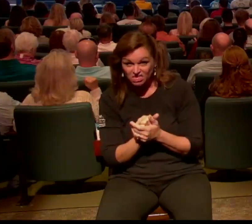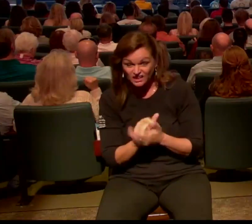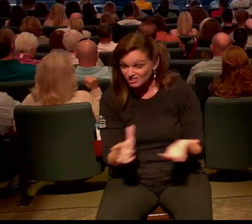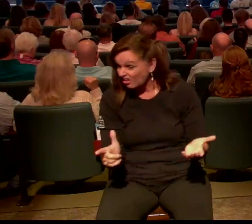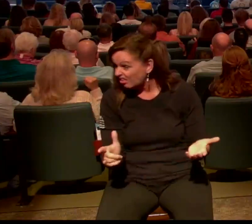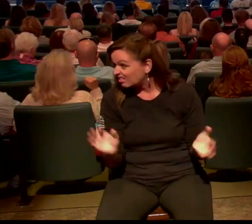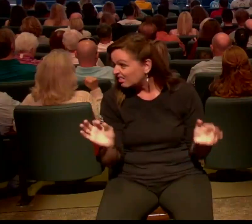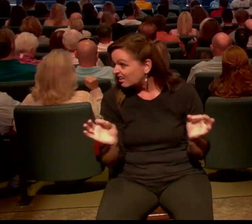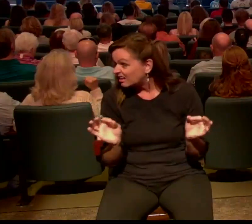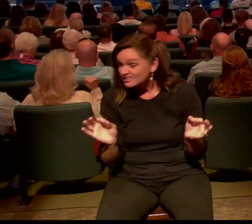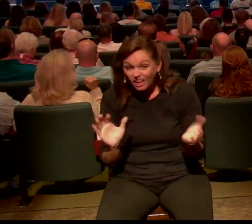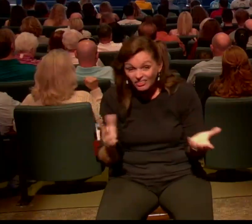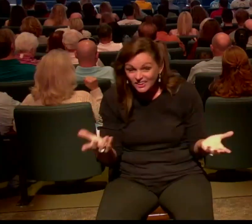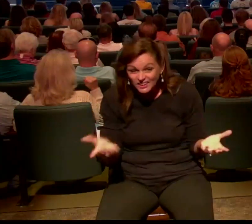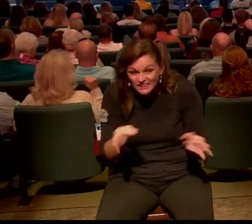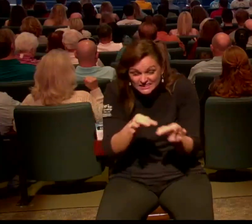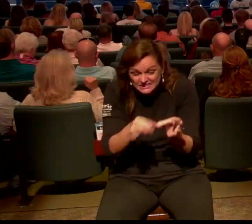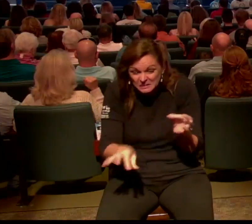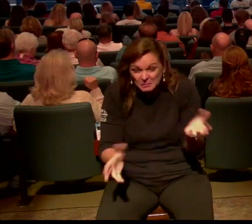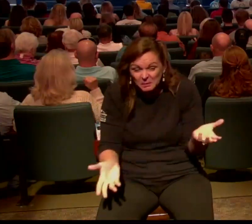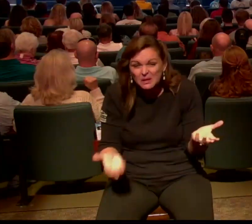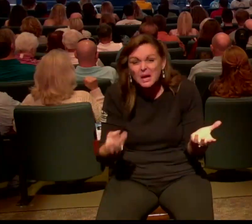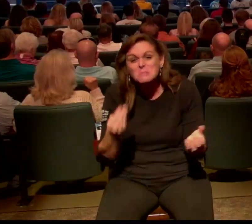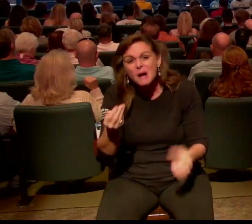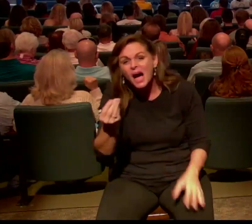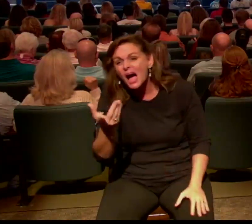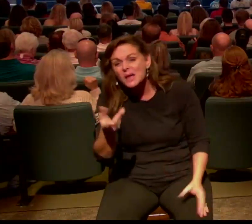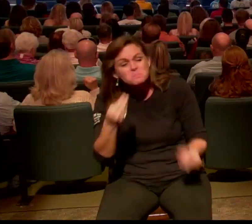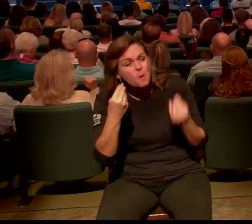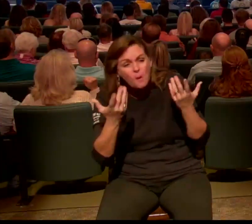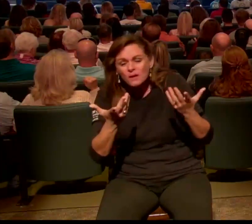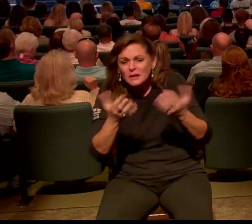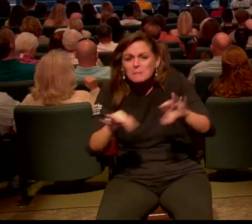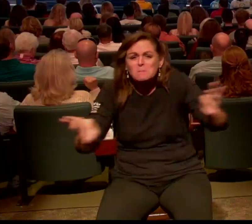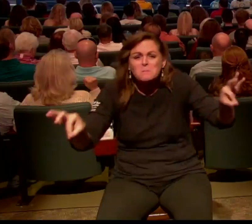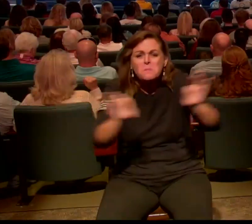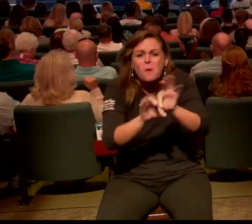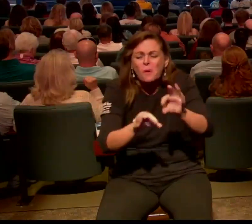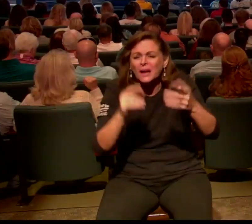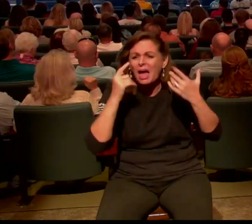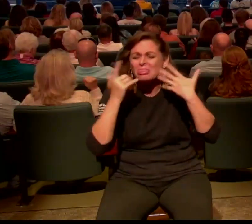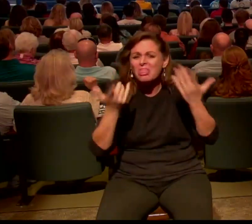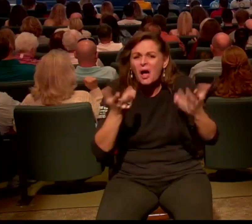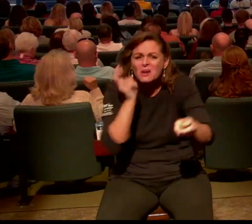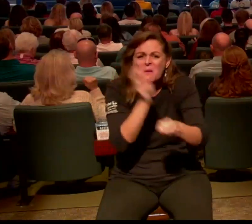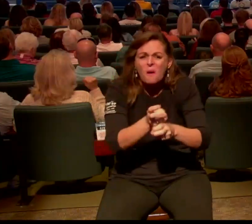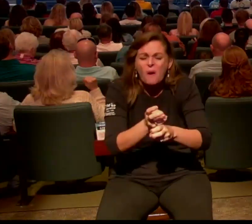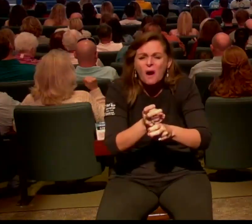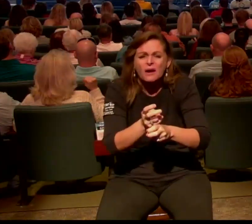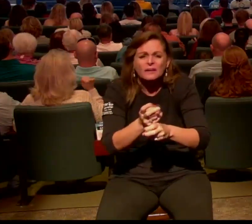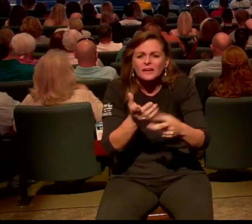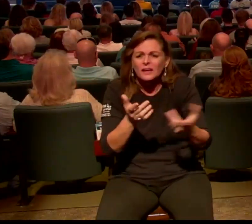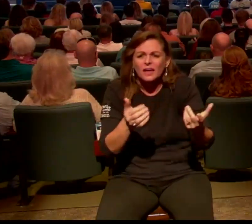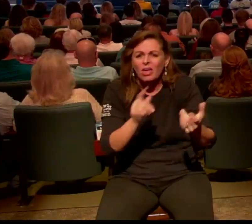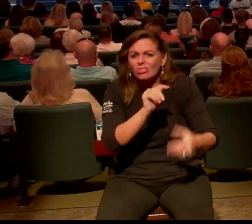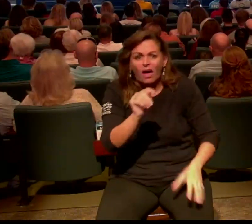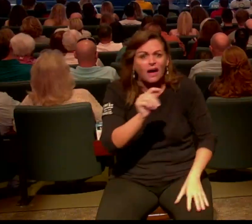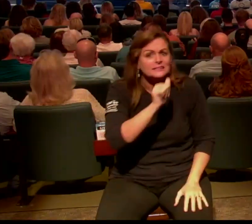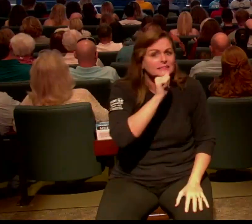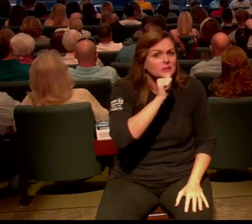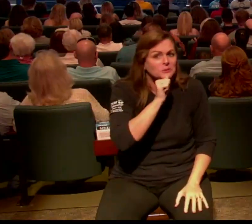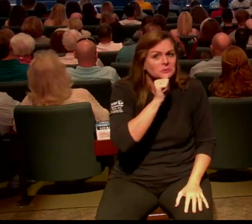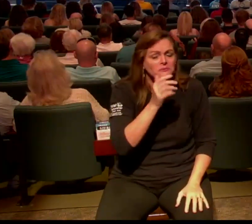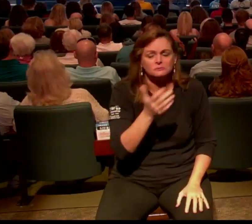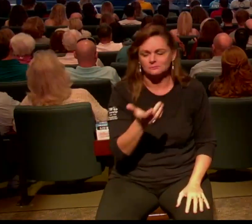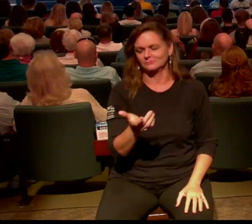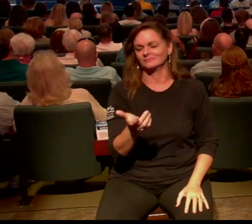what I'm talking about? Just a little bigger, a little bit more grand. So before I give it to you, I just want you to know that you can achieve it